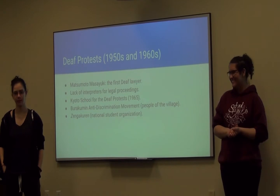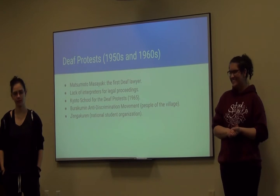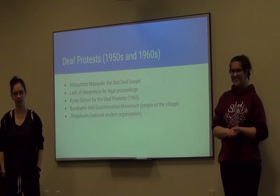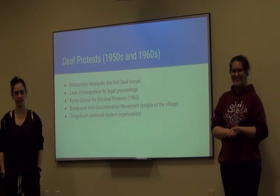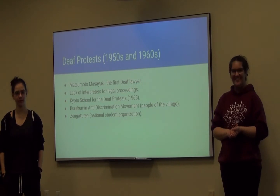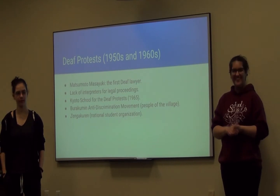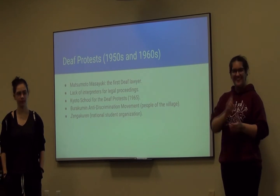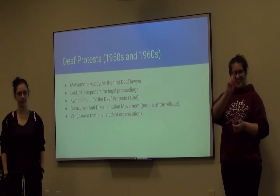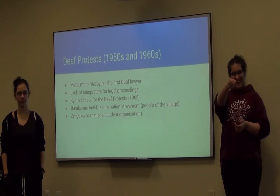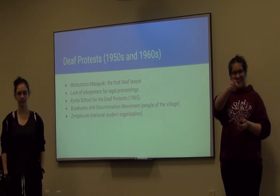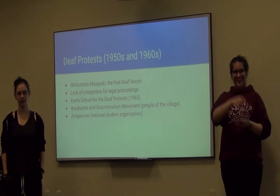questions?